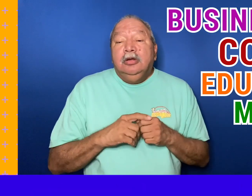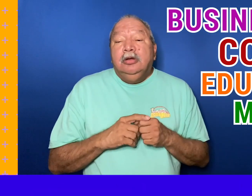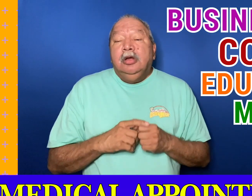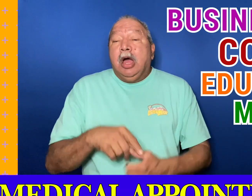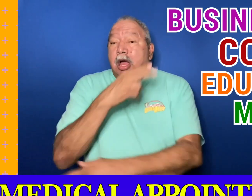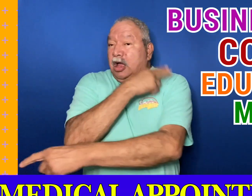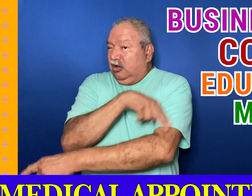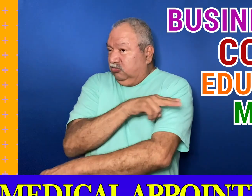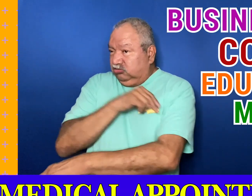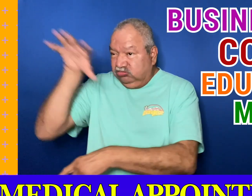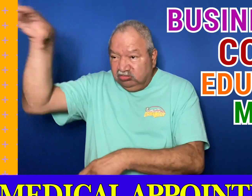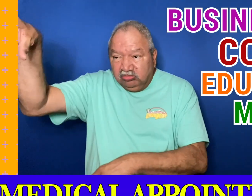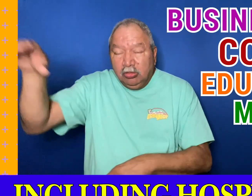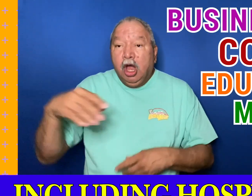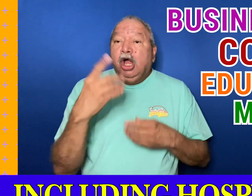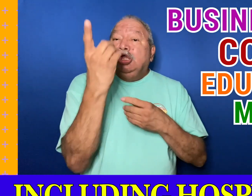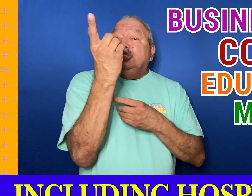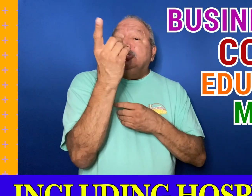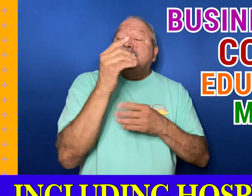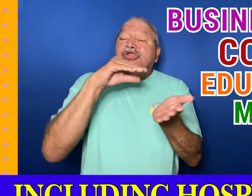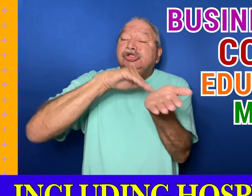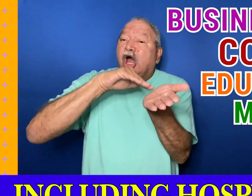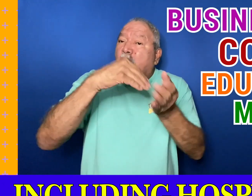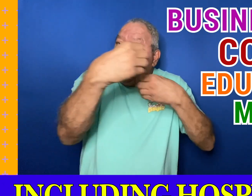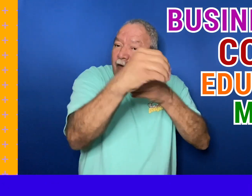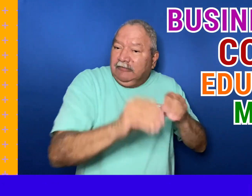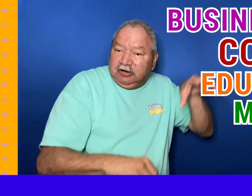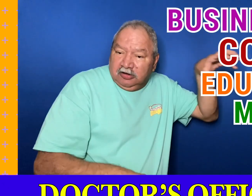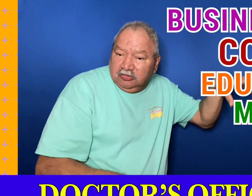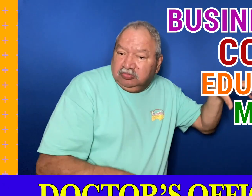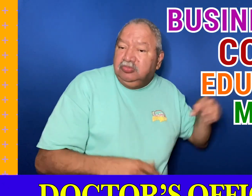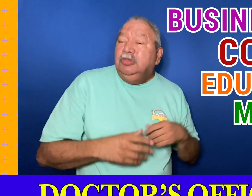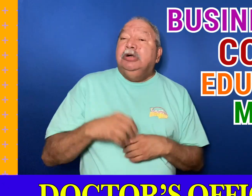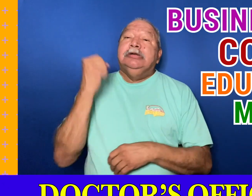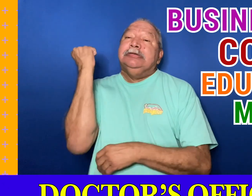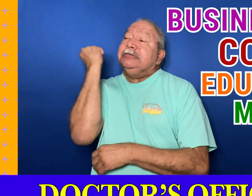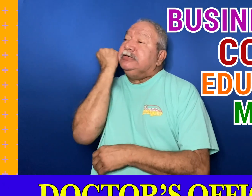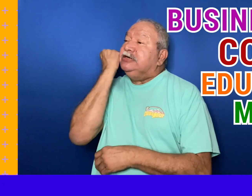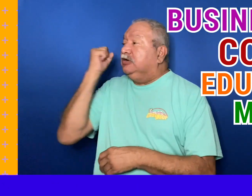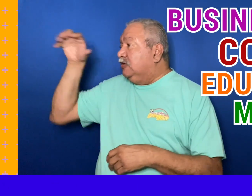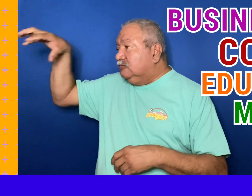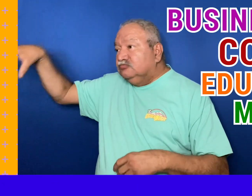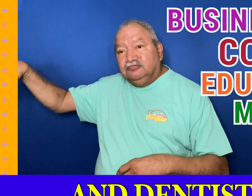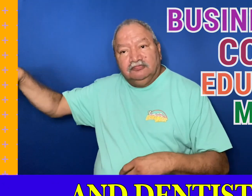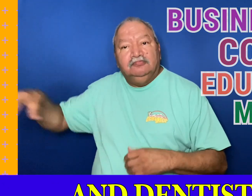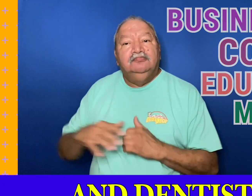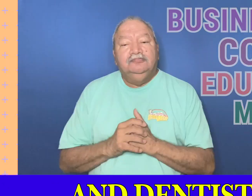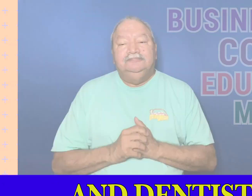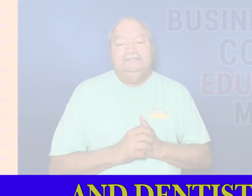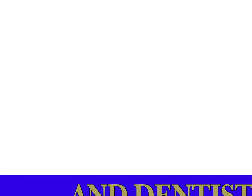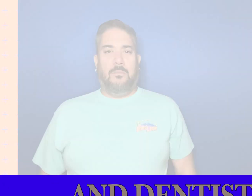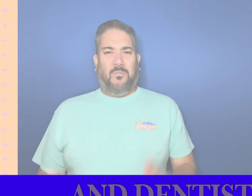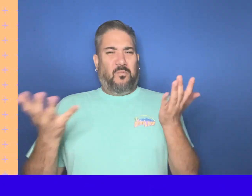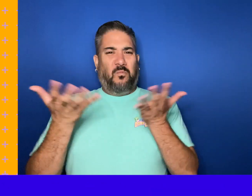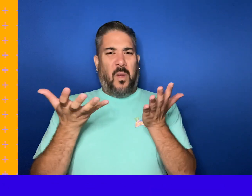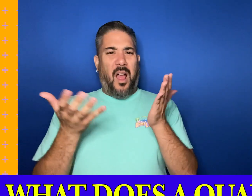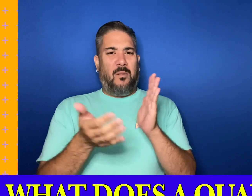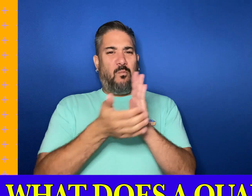Medical appointments, including hospitals, doctor's offices, and dentists. What does a